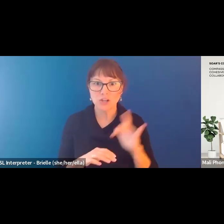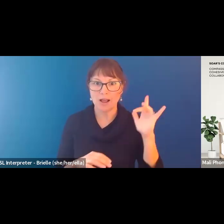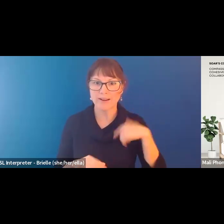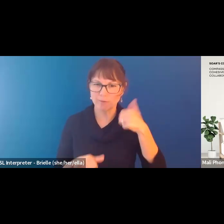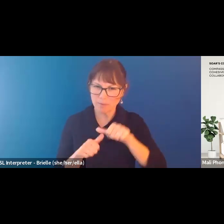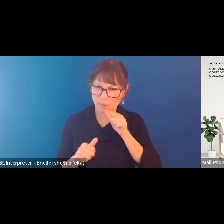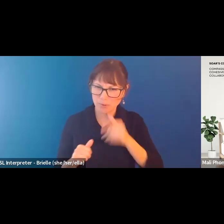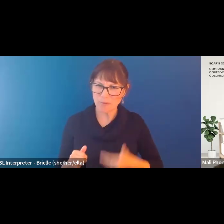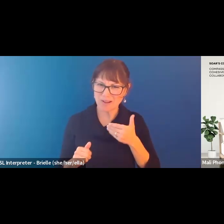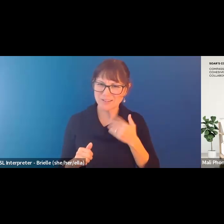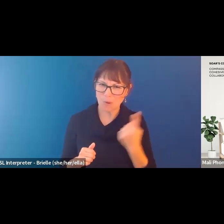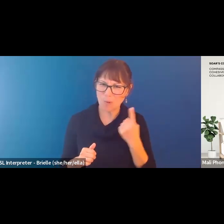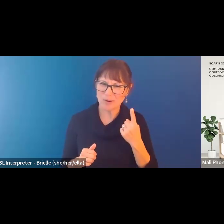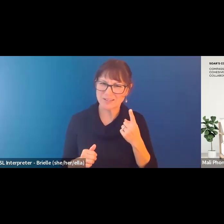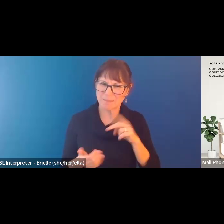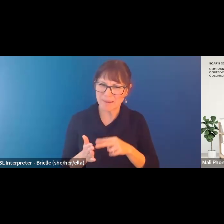meant to be.